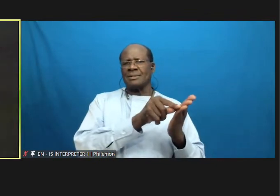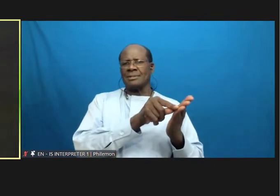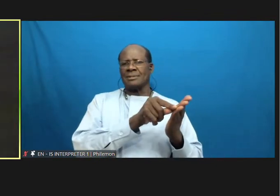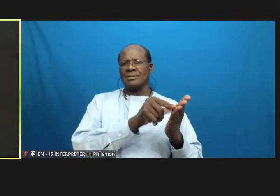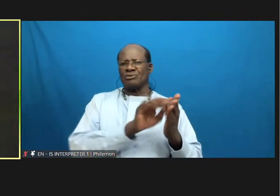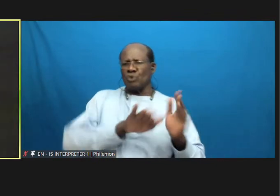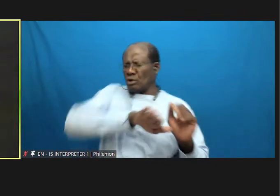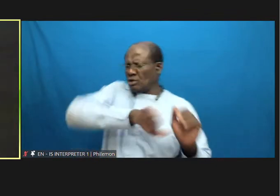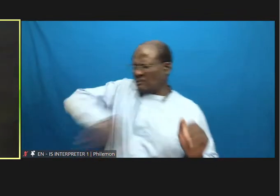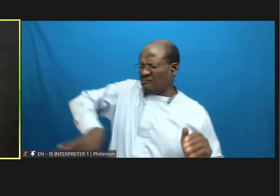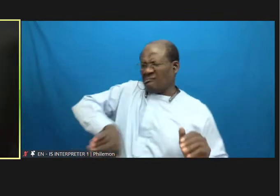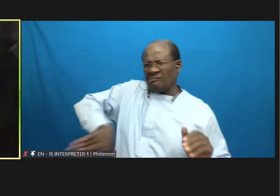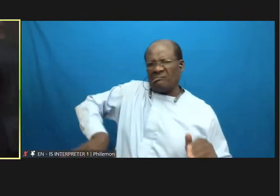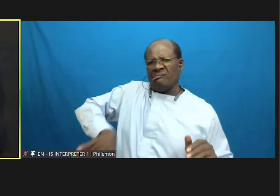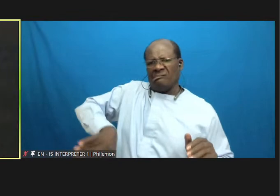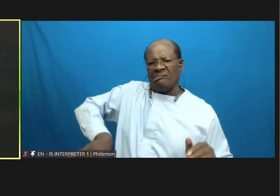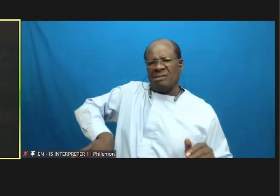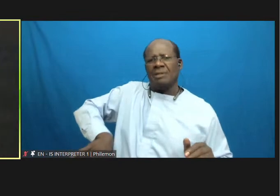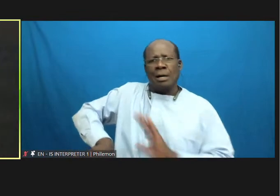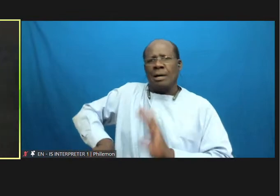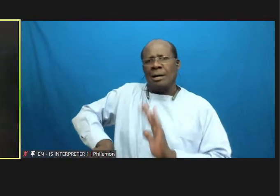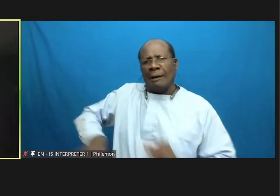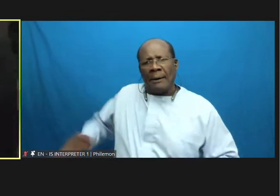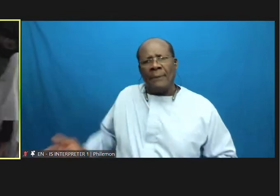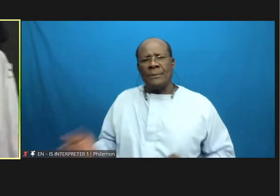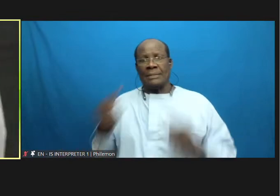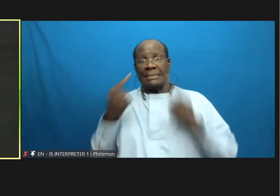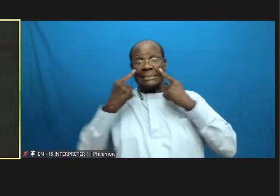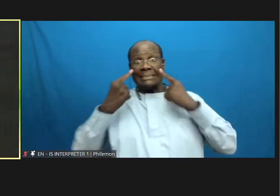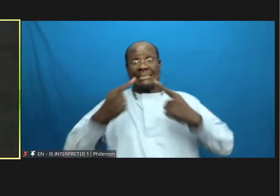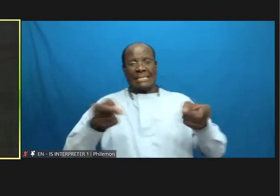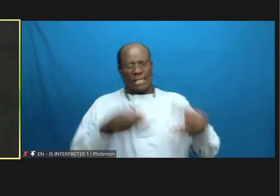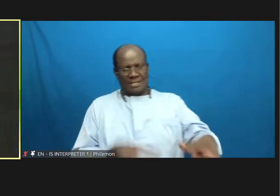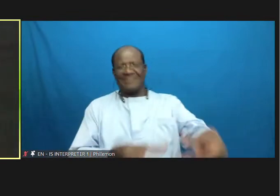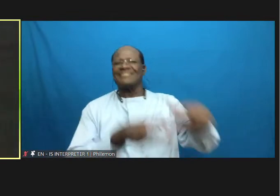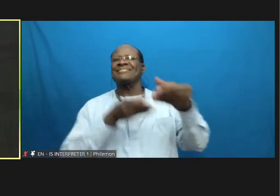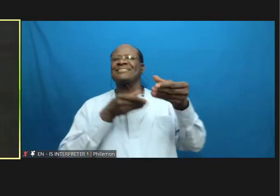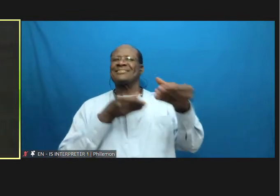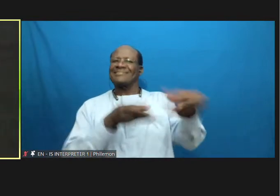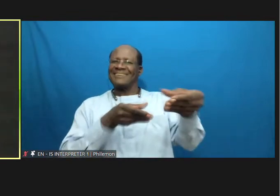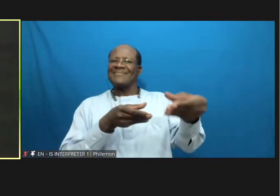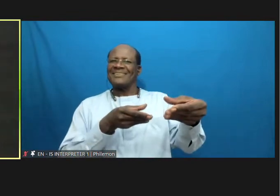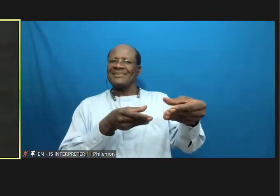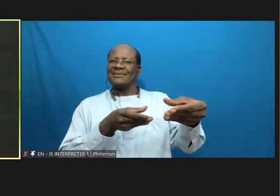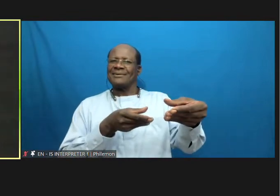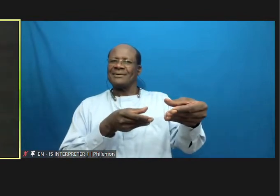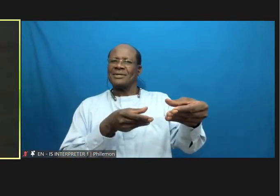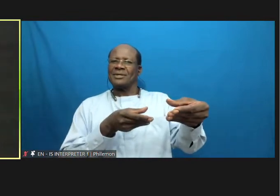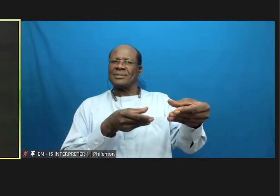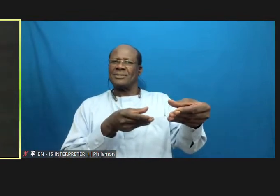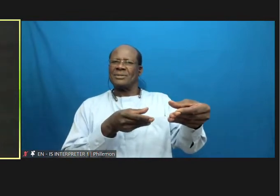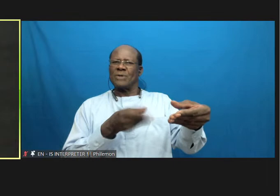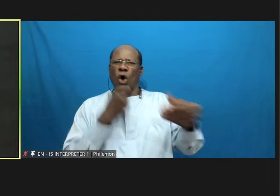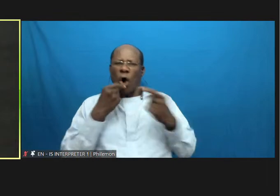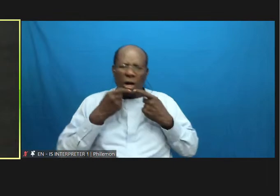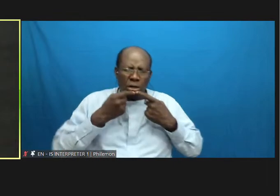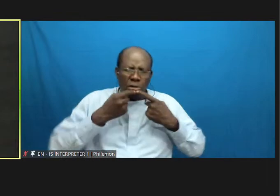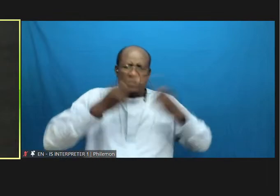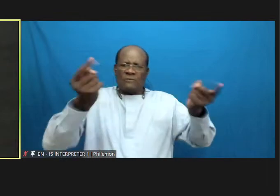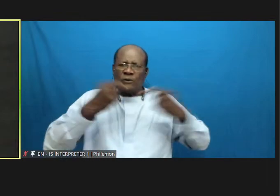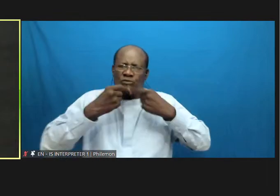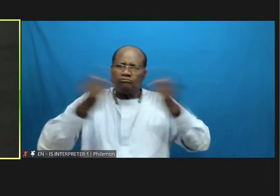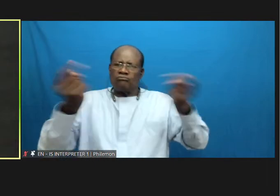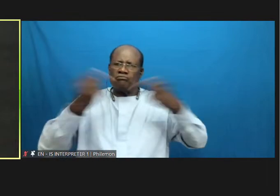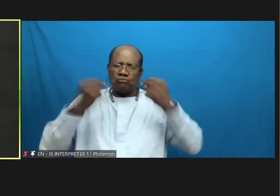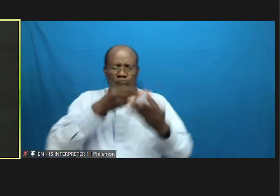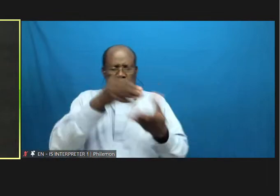principle can be seen cutting through all the messages that we have highlighted. And also to make sure